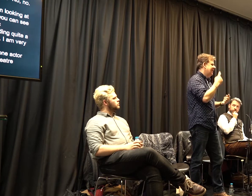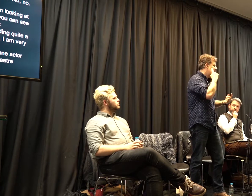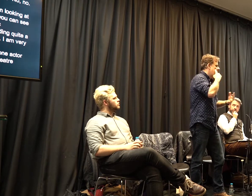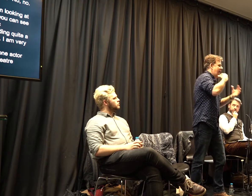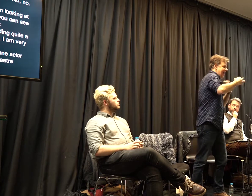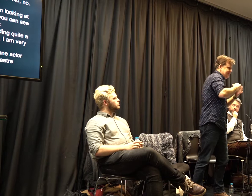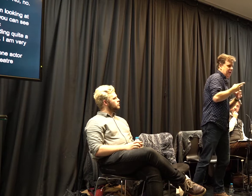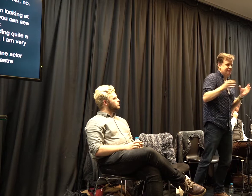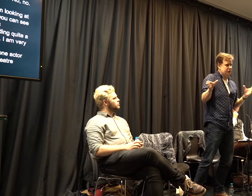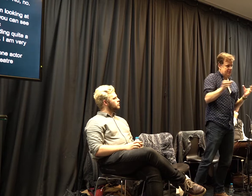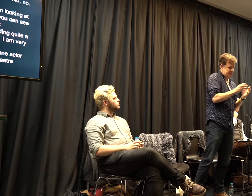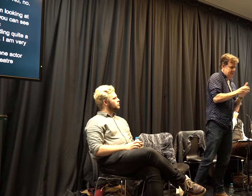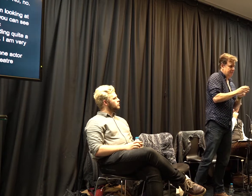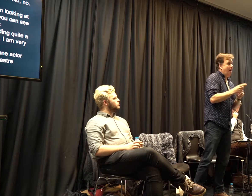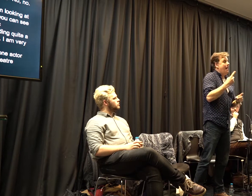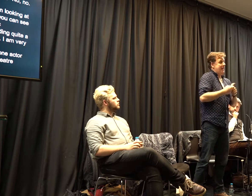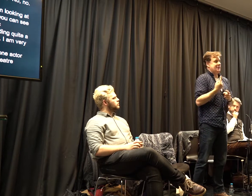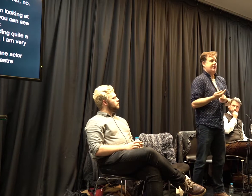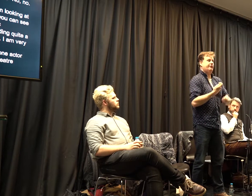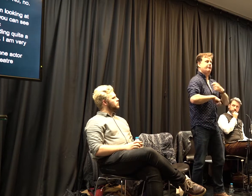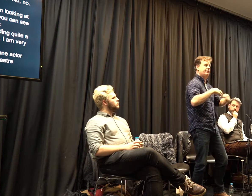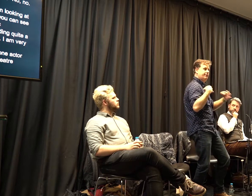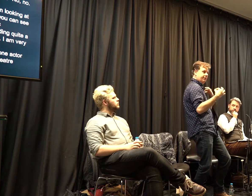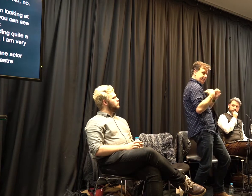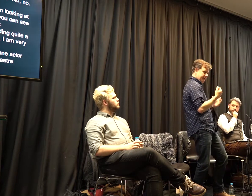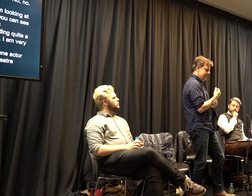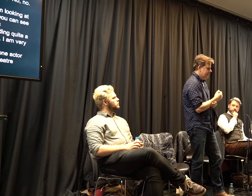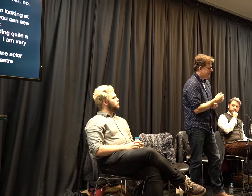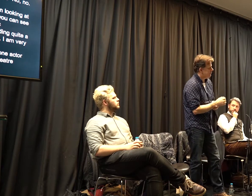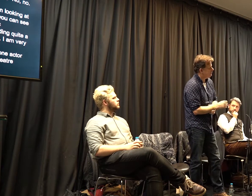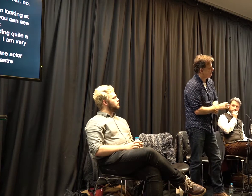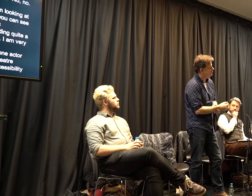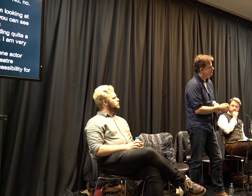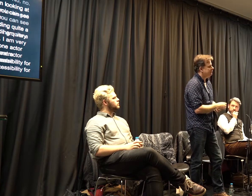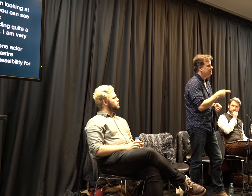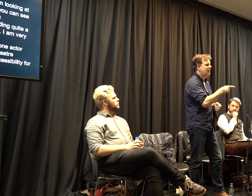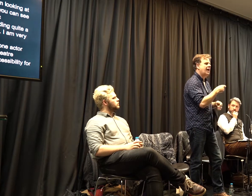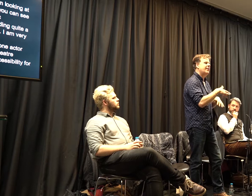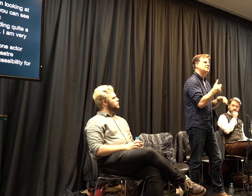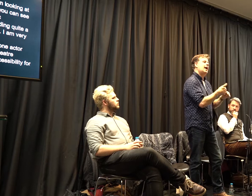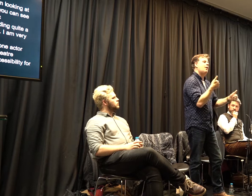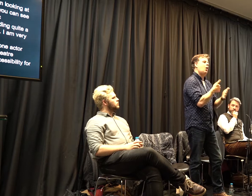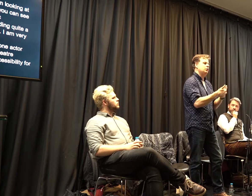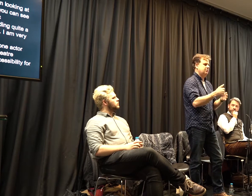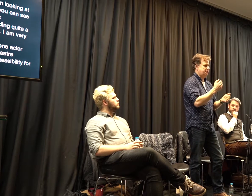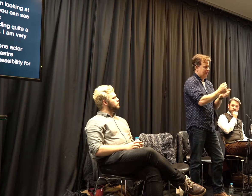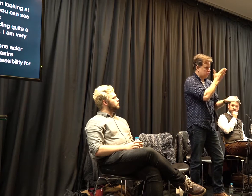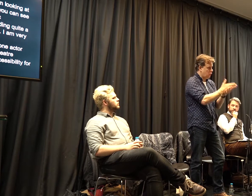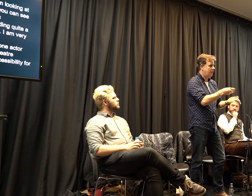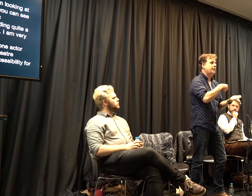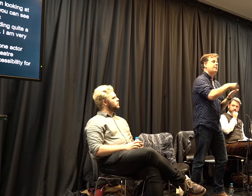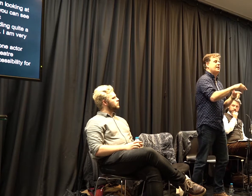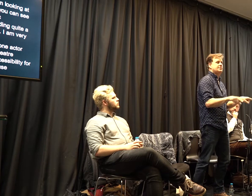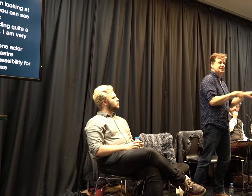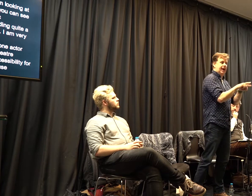who brought interpreters in for accessibility for the deaf and hearing actors, and also because her herself was an interpreter.